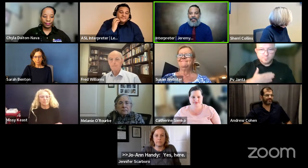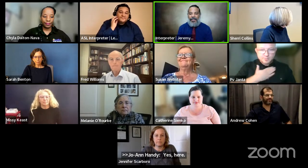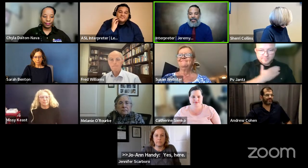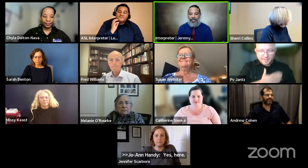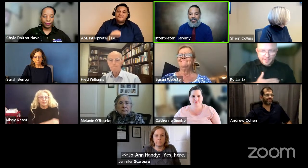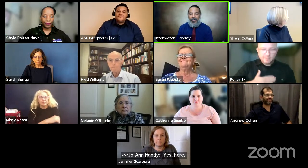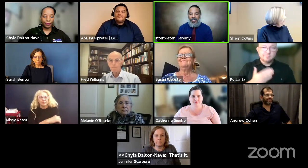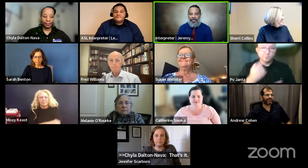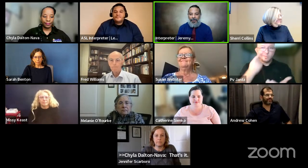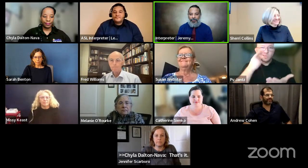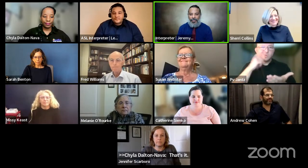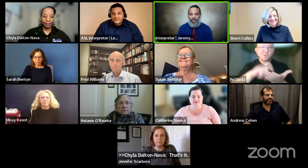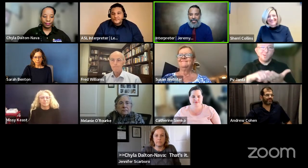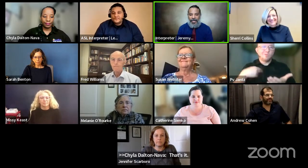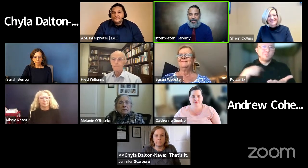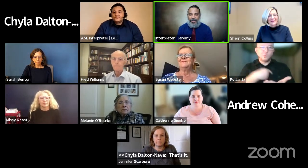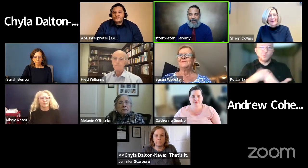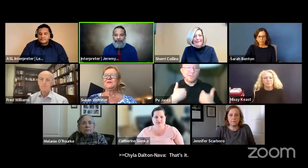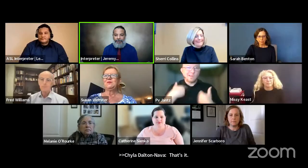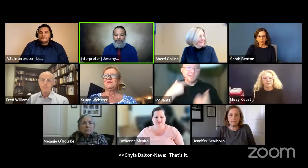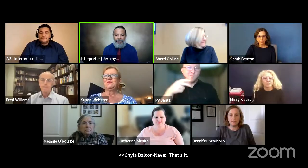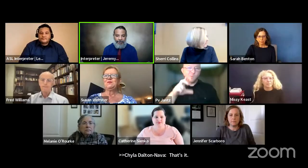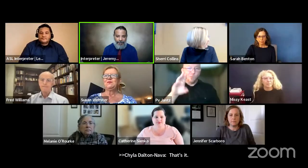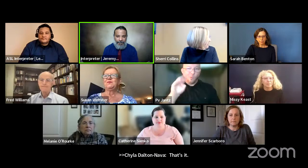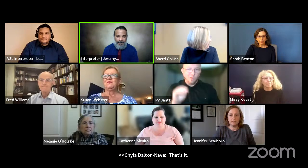Great. Thank you. I appreciate that.